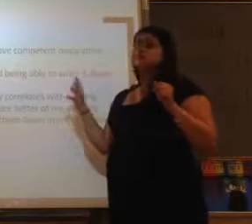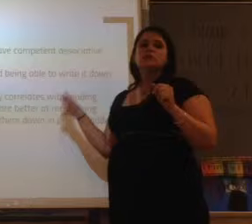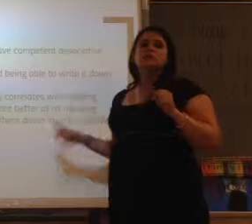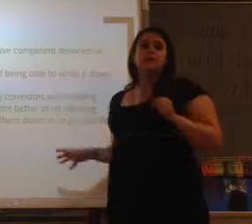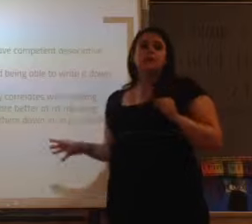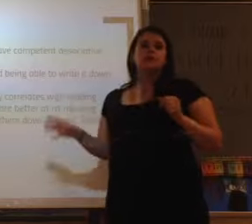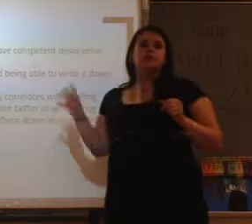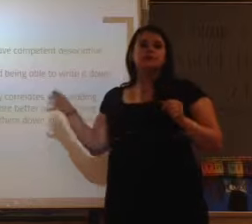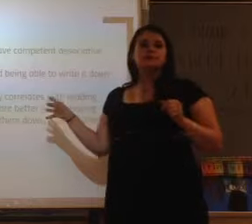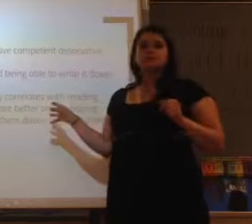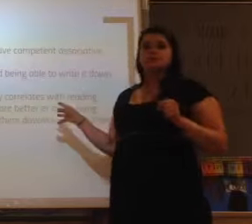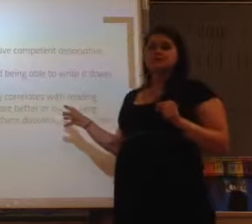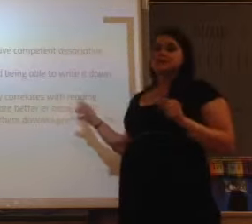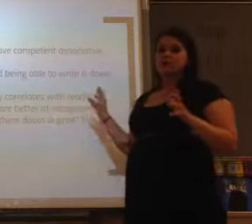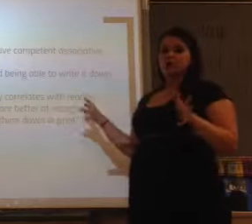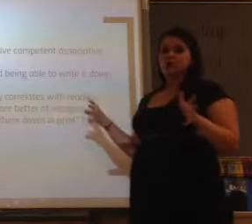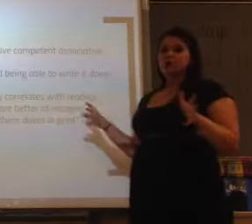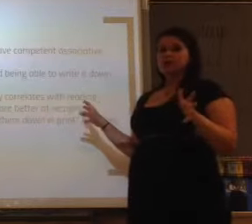So again, we need to revisit what